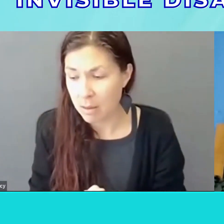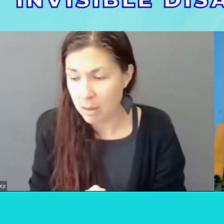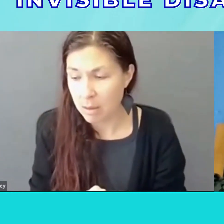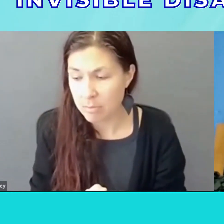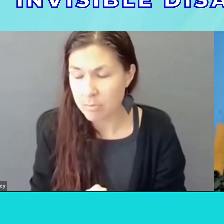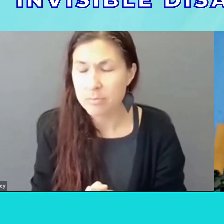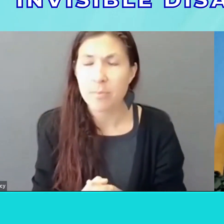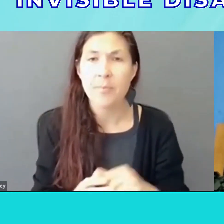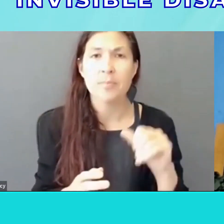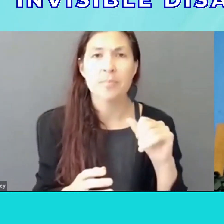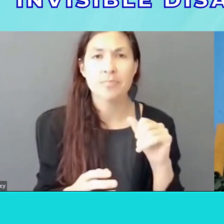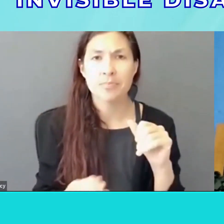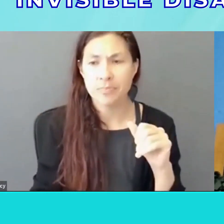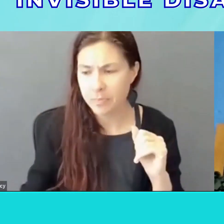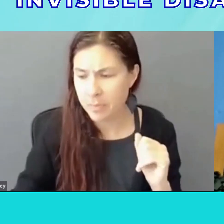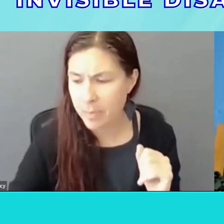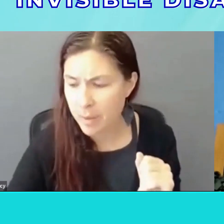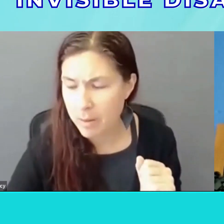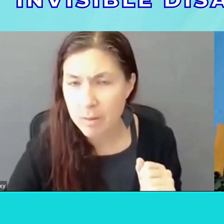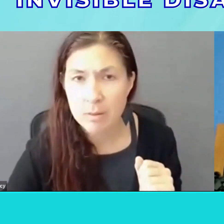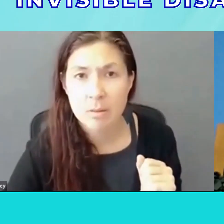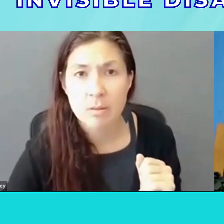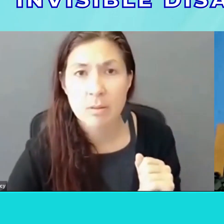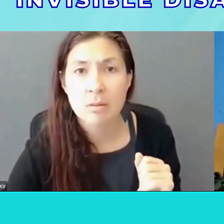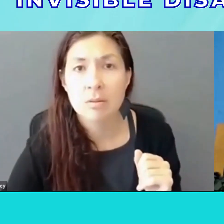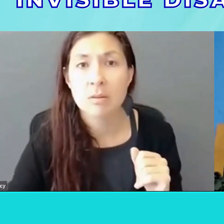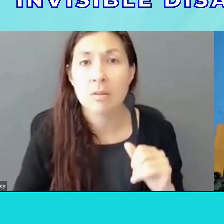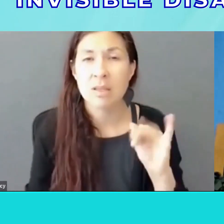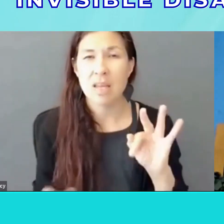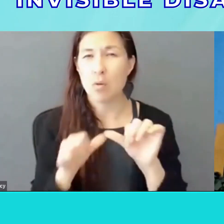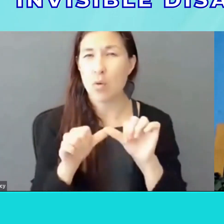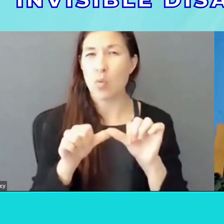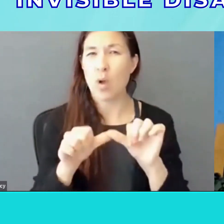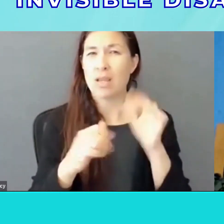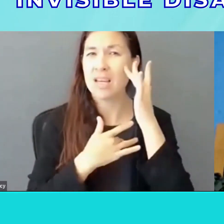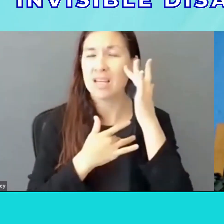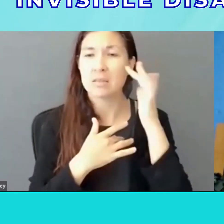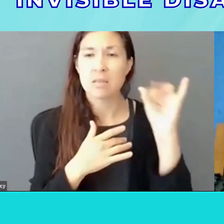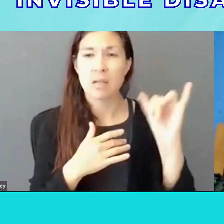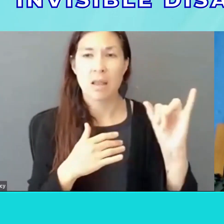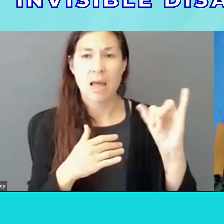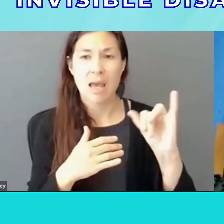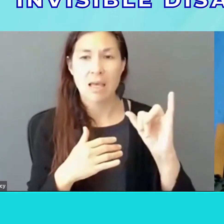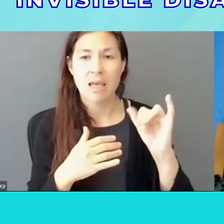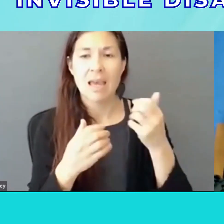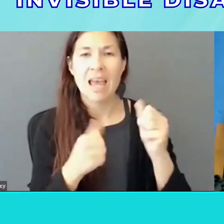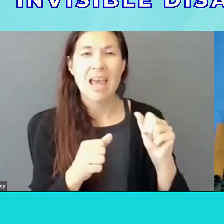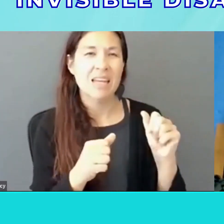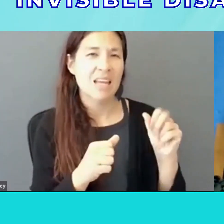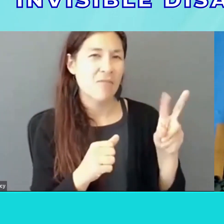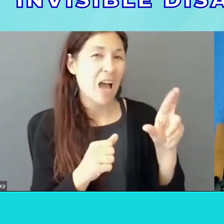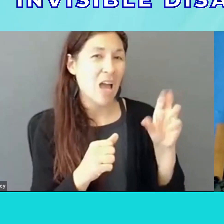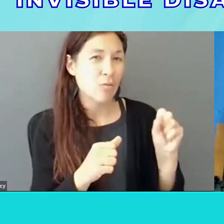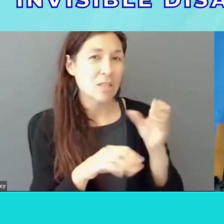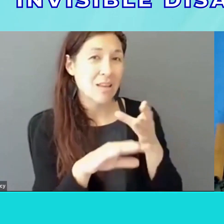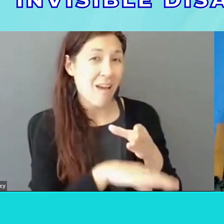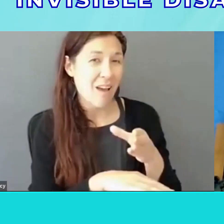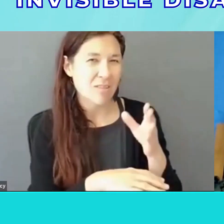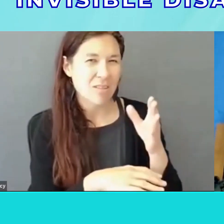post-viral POTS, postural orthostatic tachycardia syndrome, especially given the surging number of patients due to